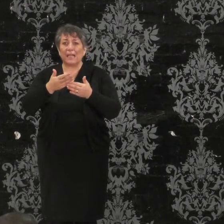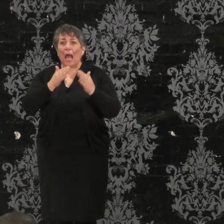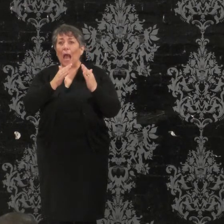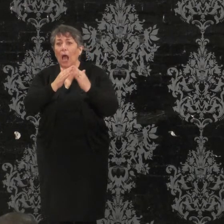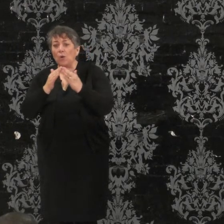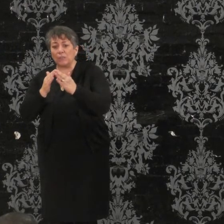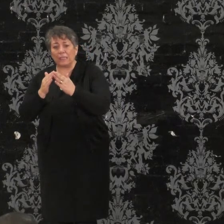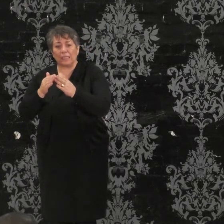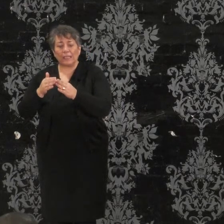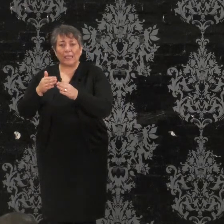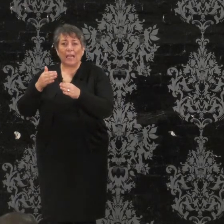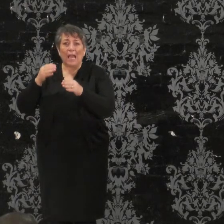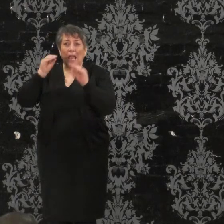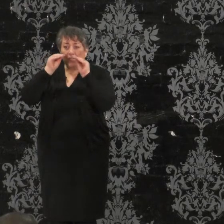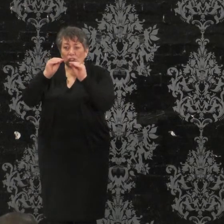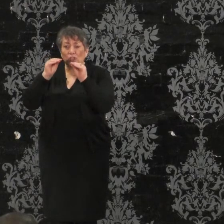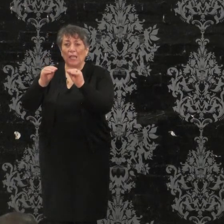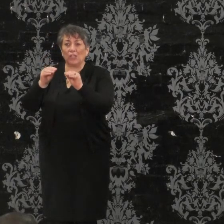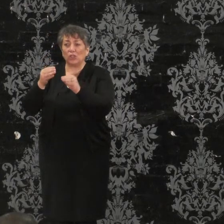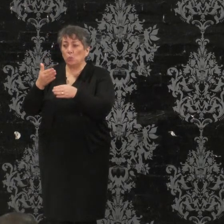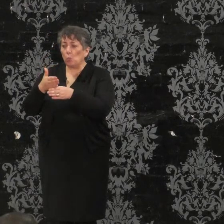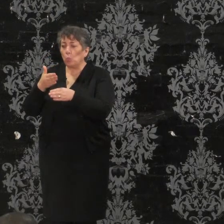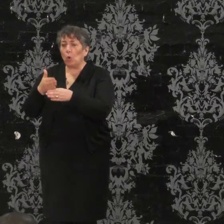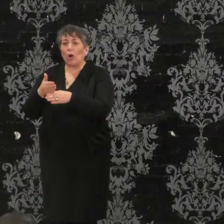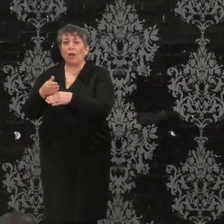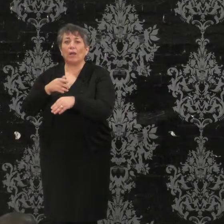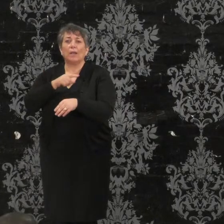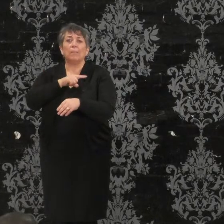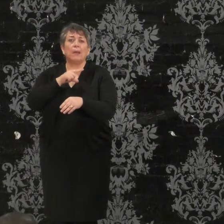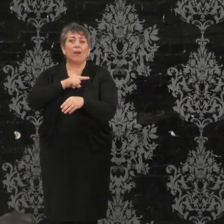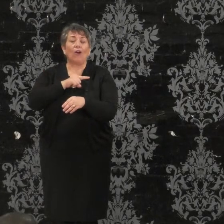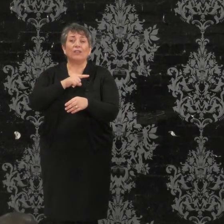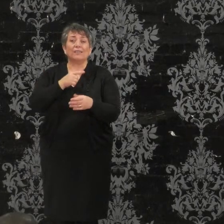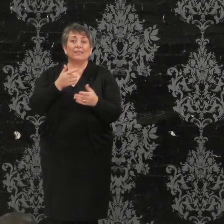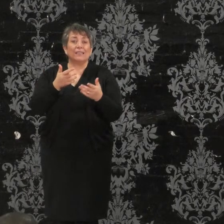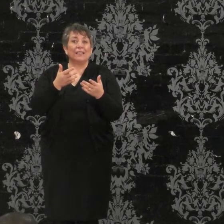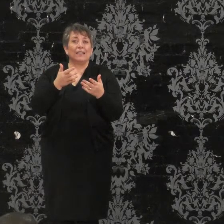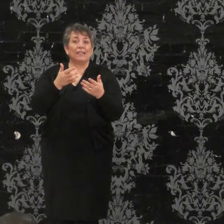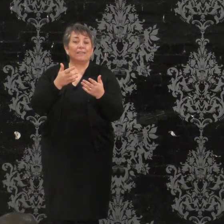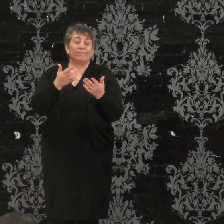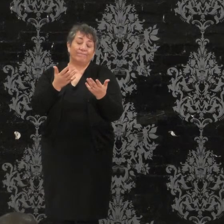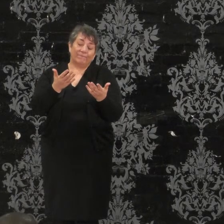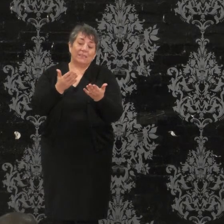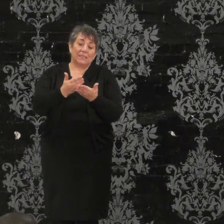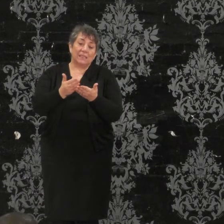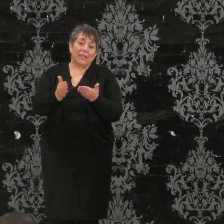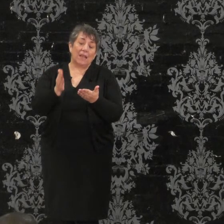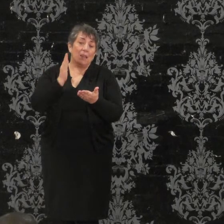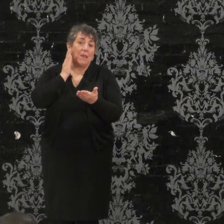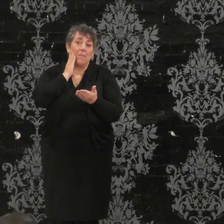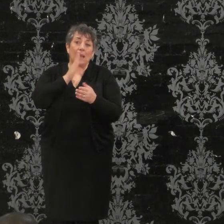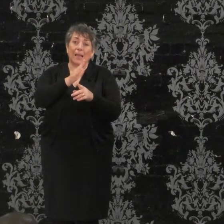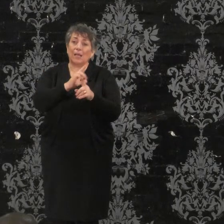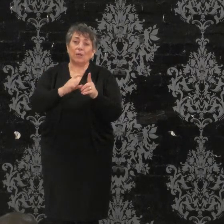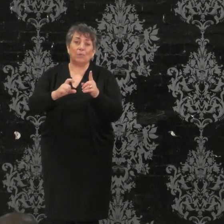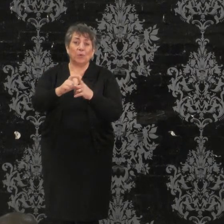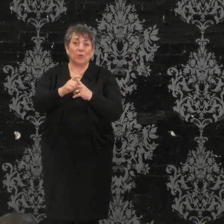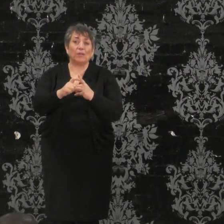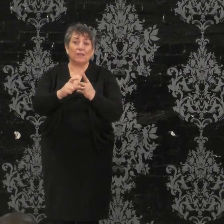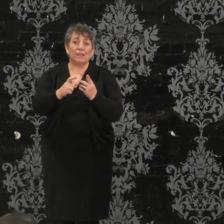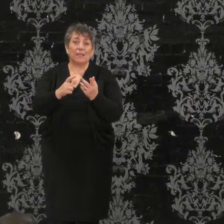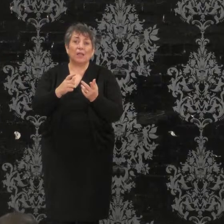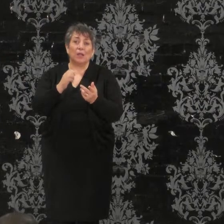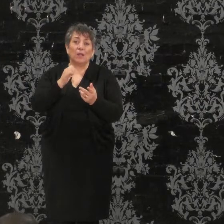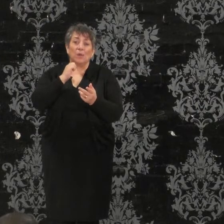the workplace. Because it's clear that black communities are more likely to be living in poverty than